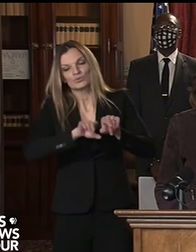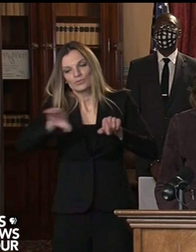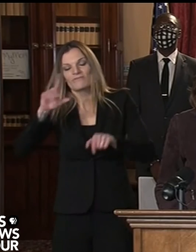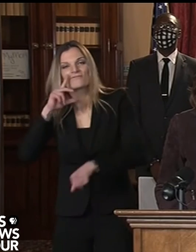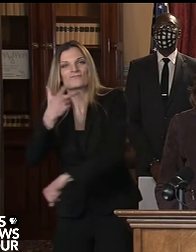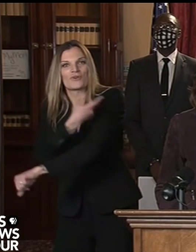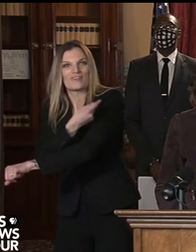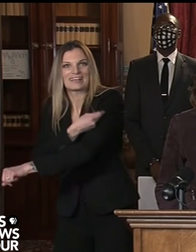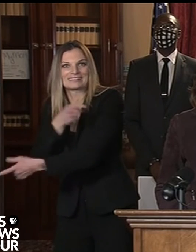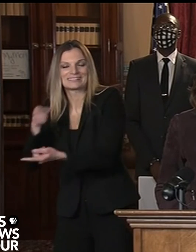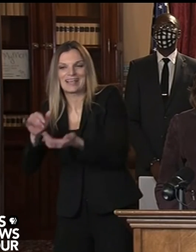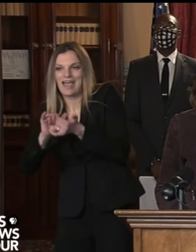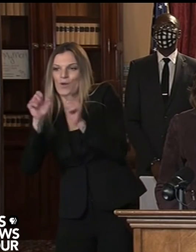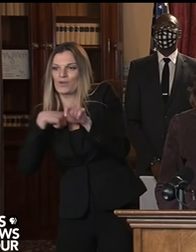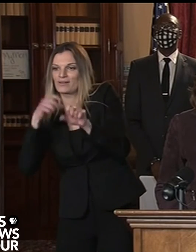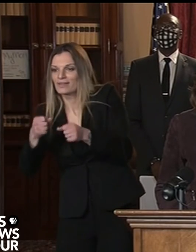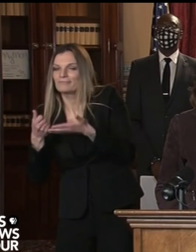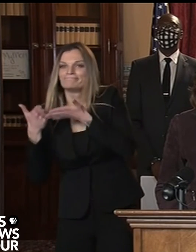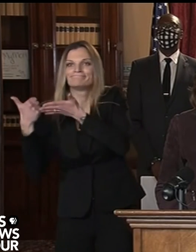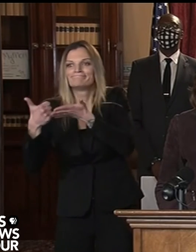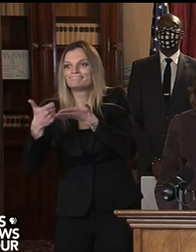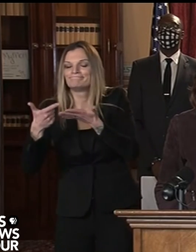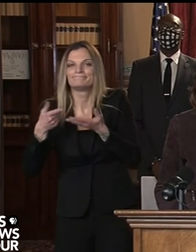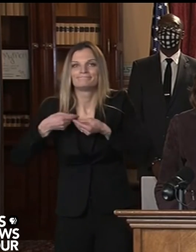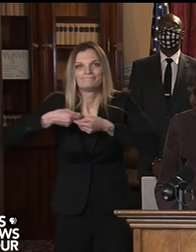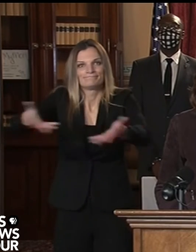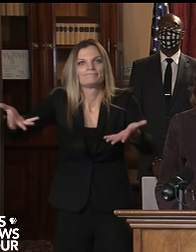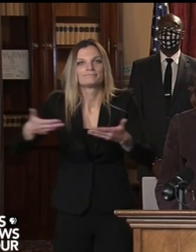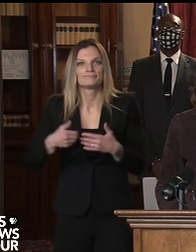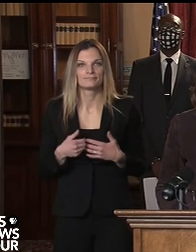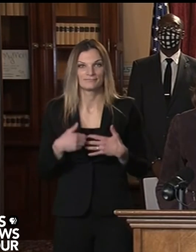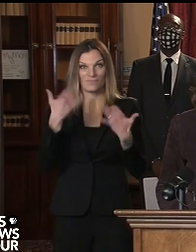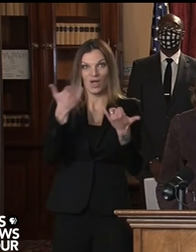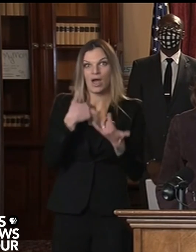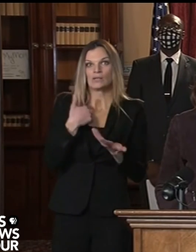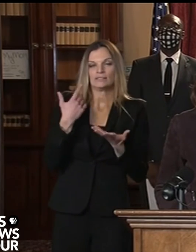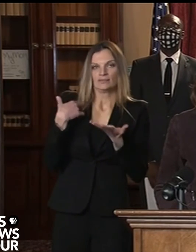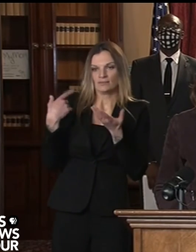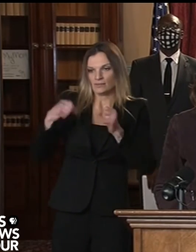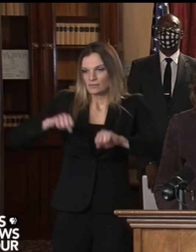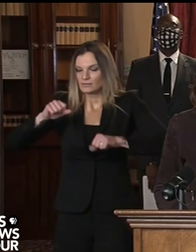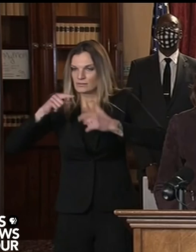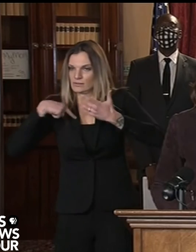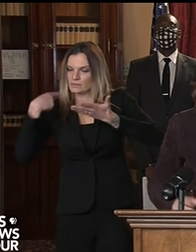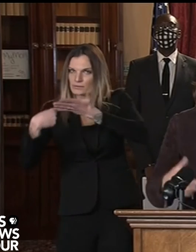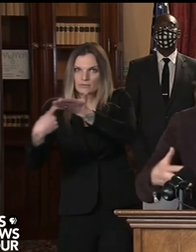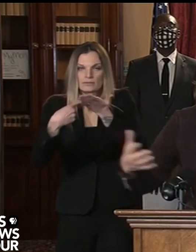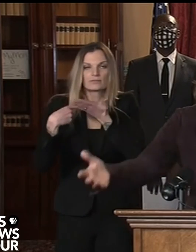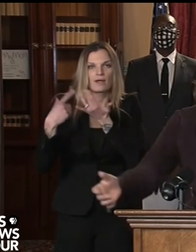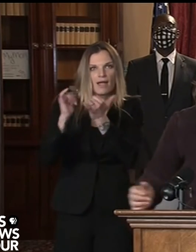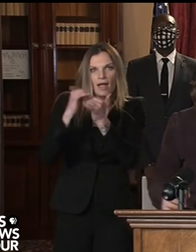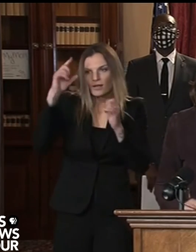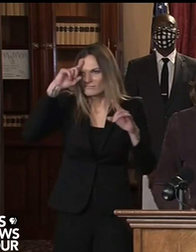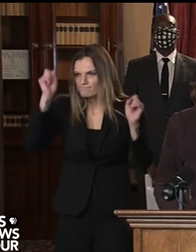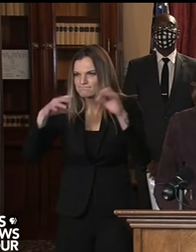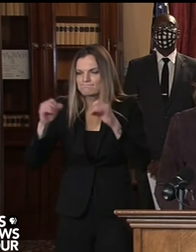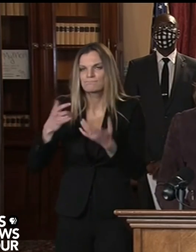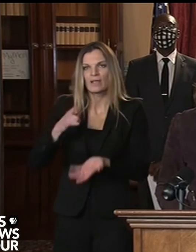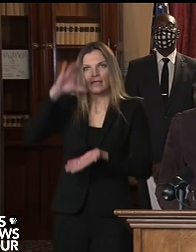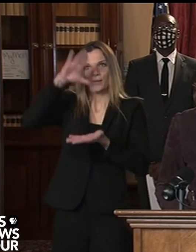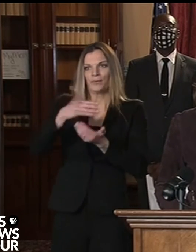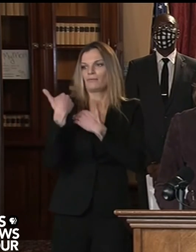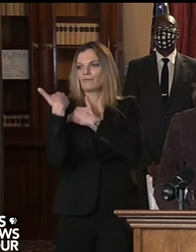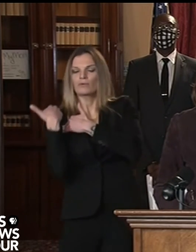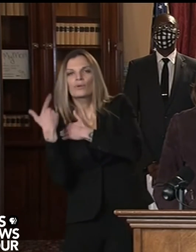There are also other things that we are looking to see how we can alleviate the burden on these businesses, including